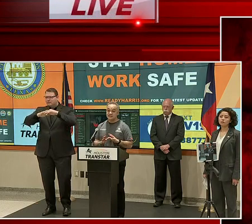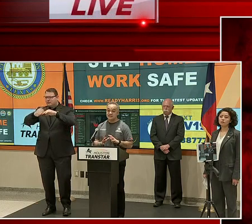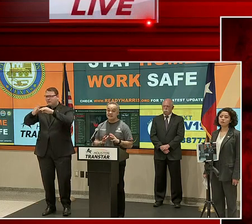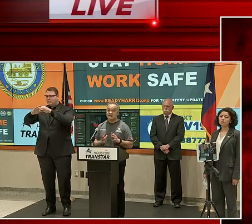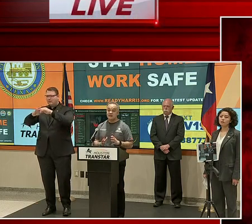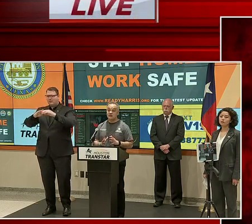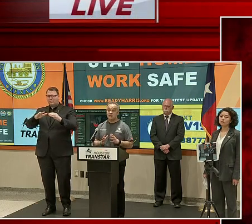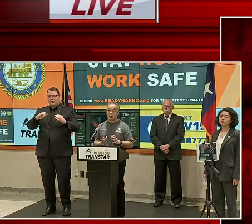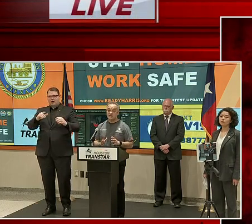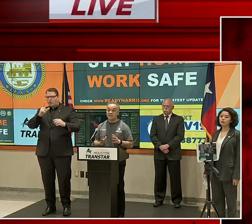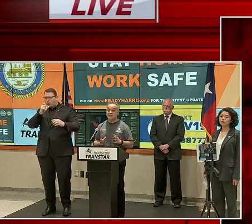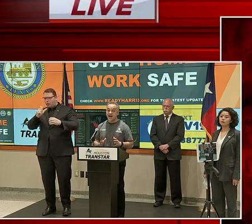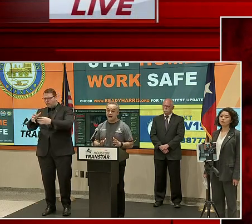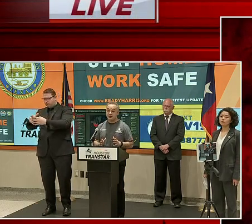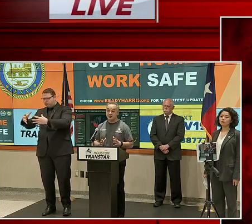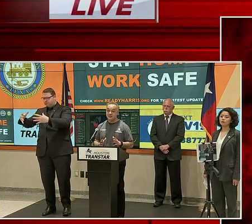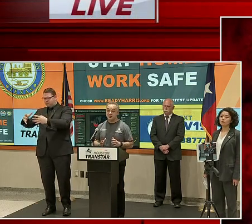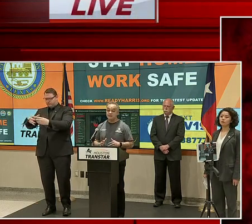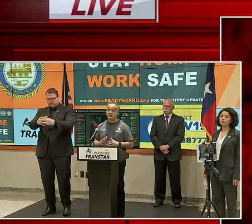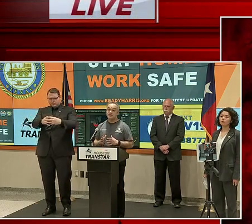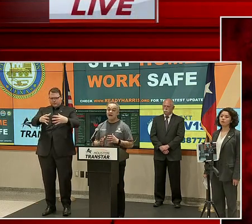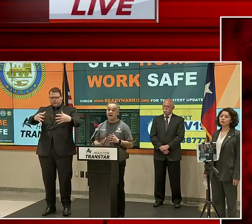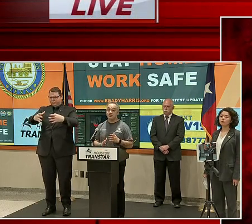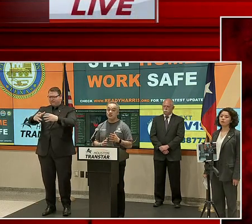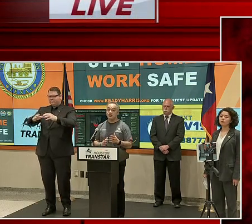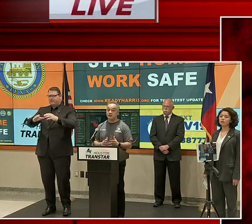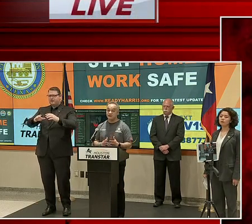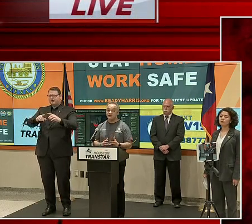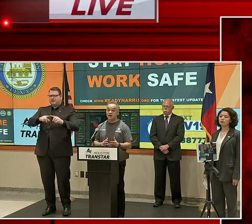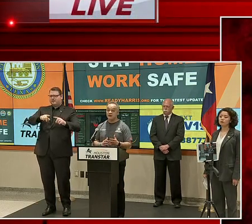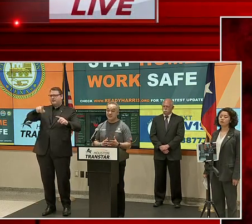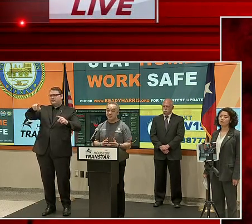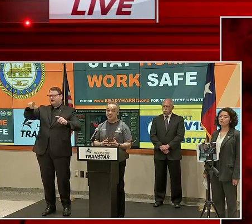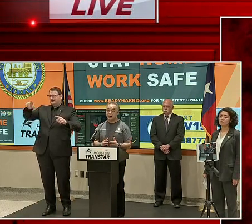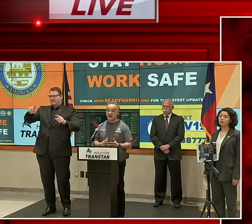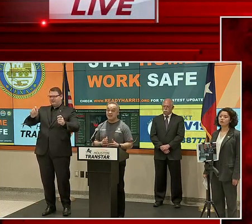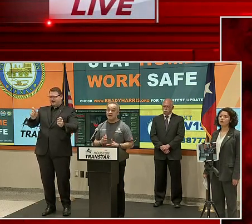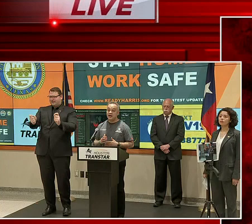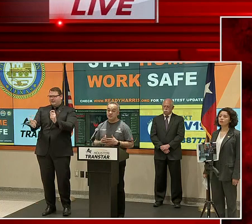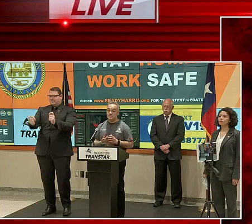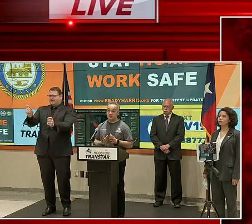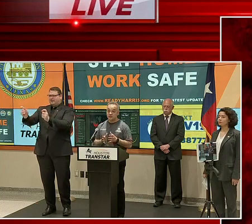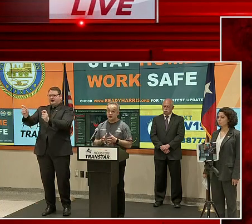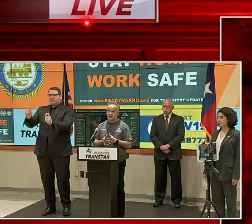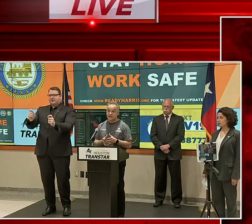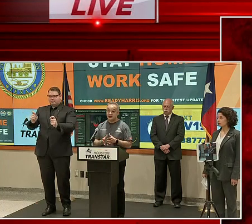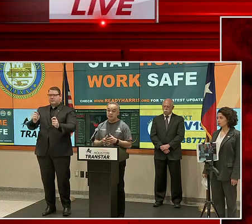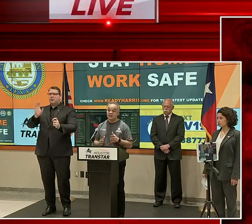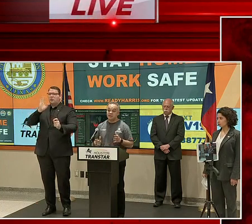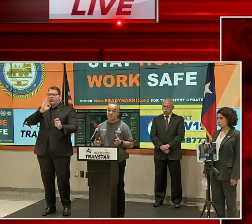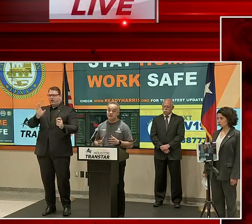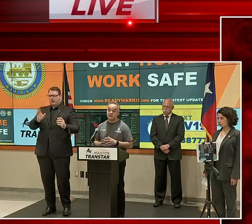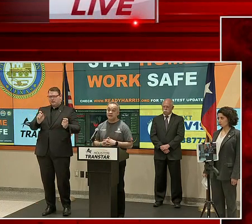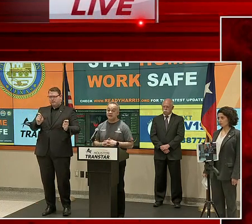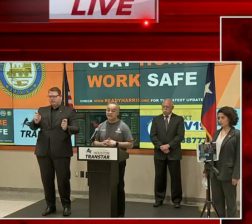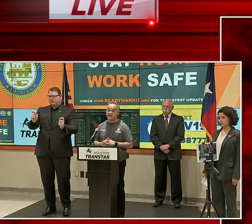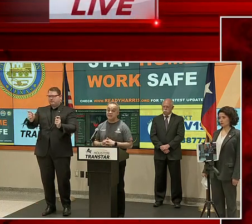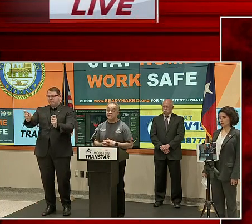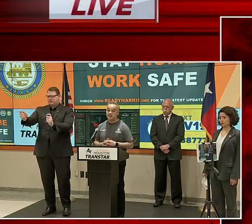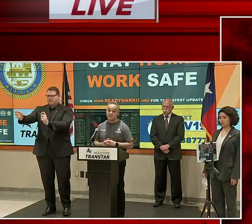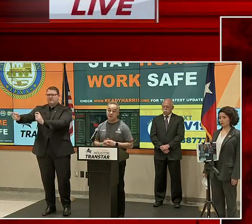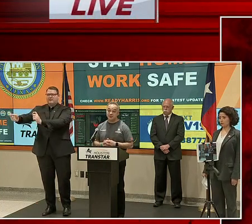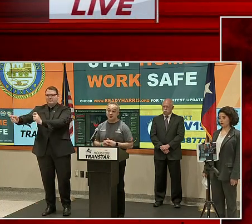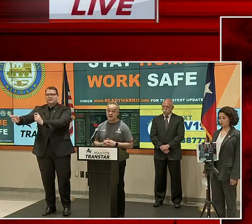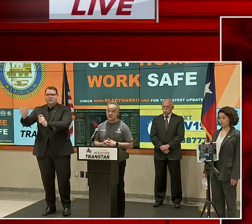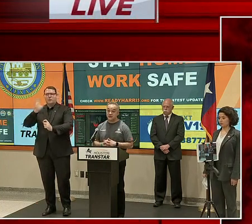that let's continue to watch the patterns, but those patterns will evolve in time. And we're certainly doing that locally, but also looking at what's